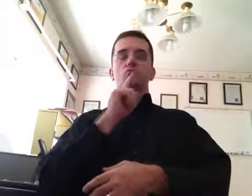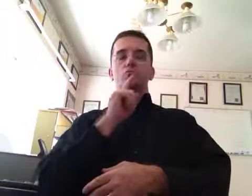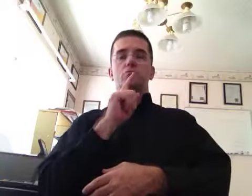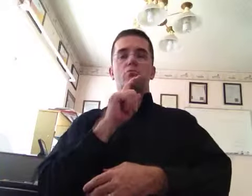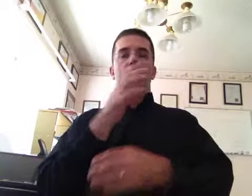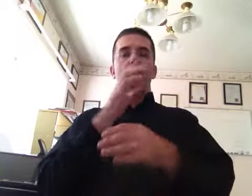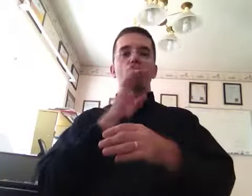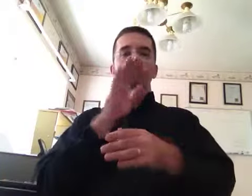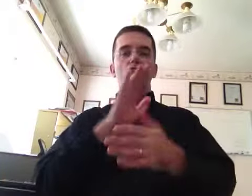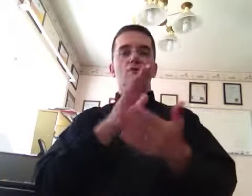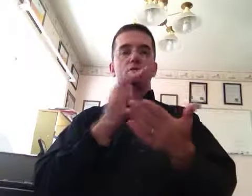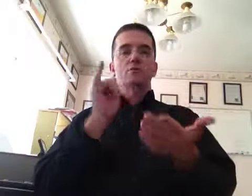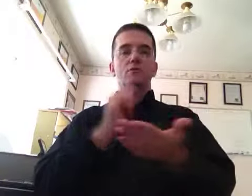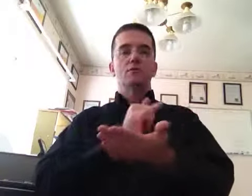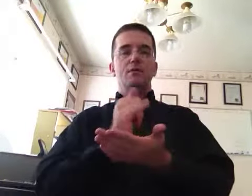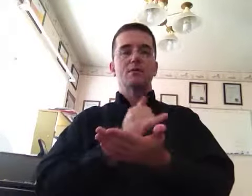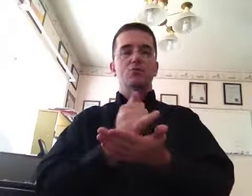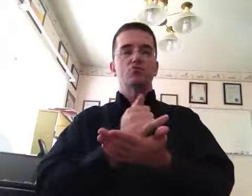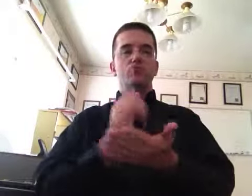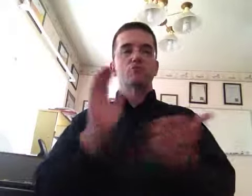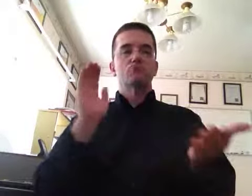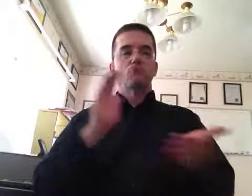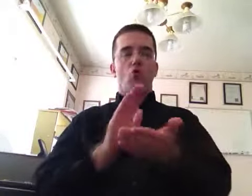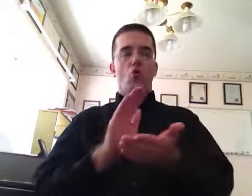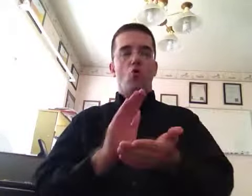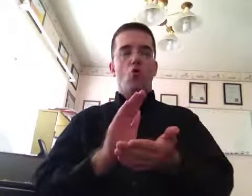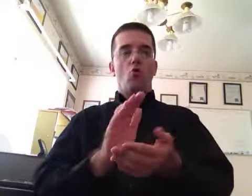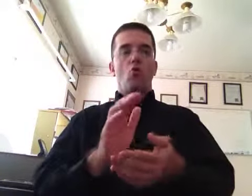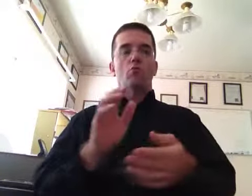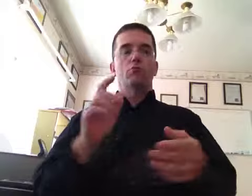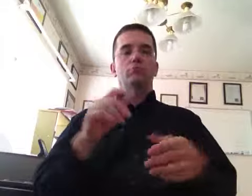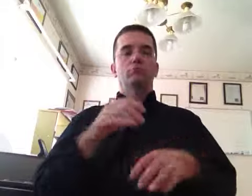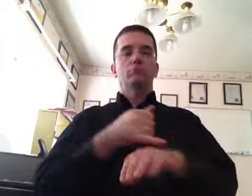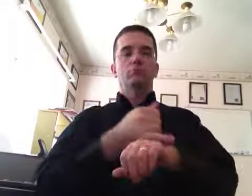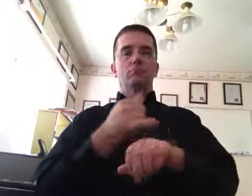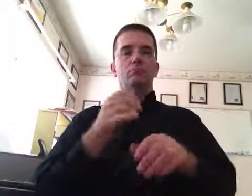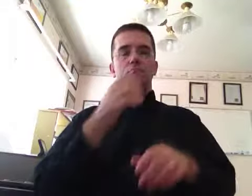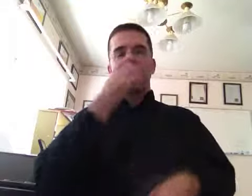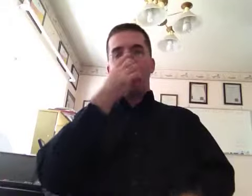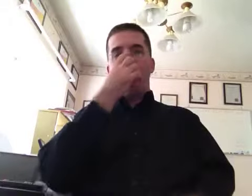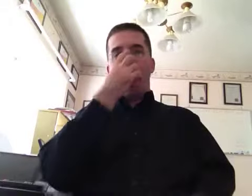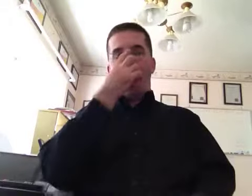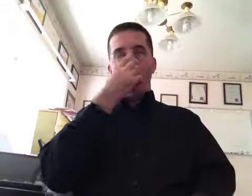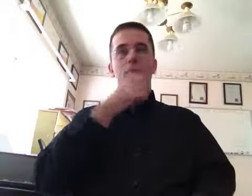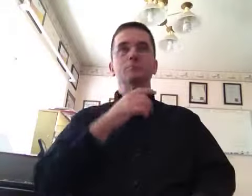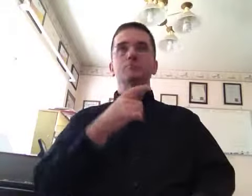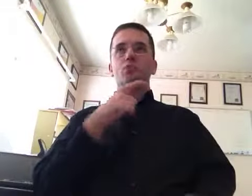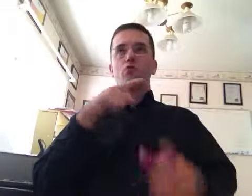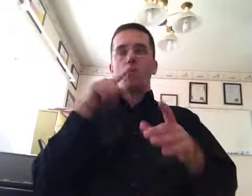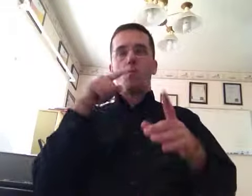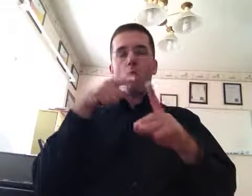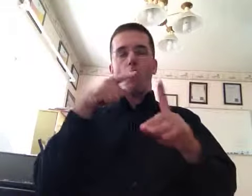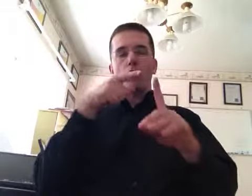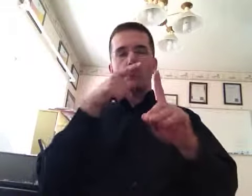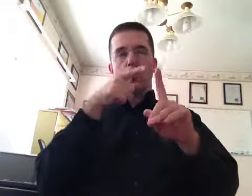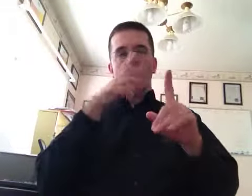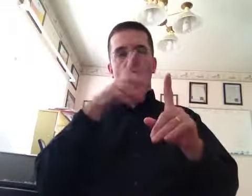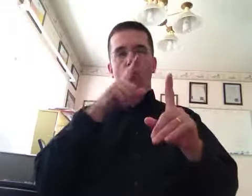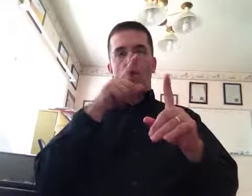no interest and going to pay it off in a year. Right out of year, yes. Yeah. Okay. All right. And there's no